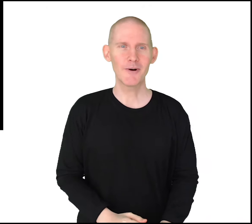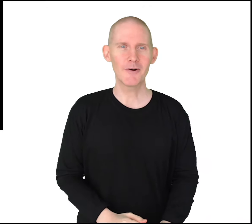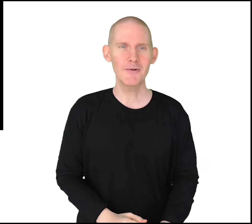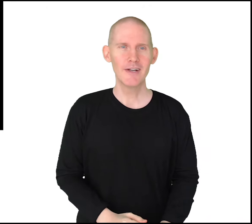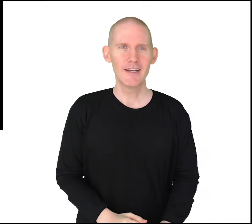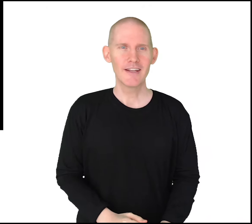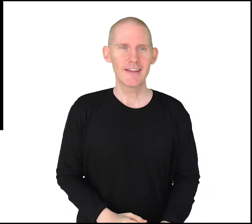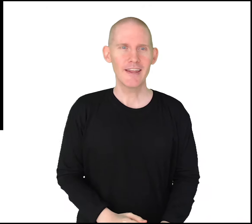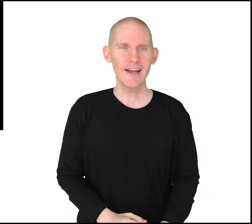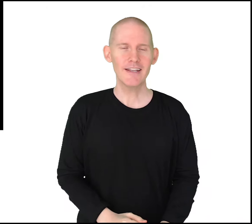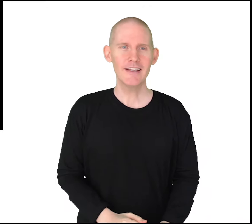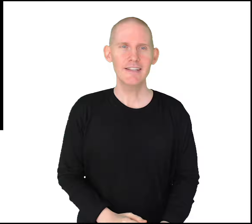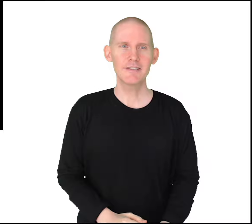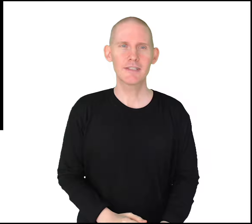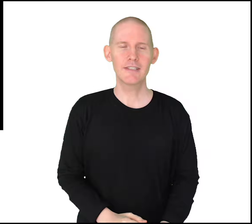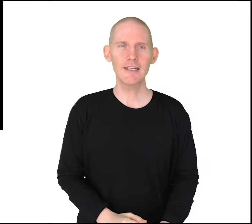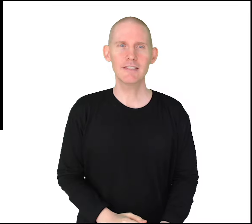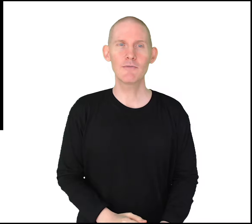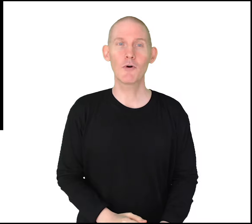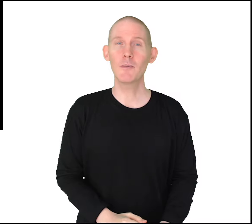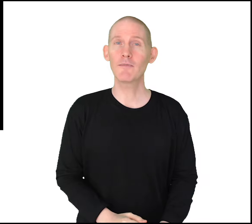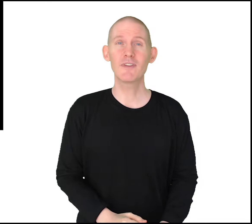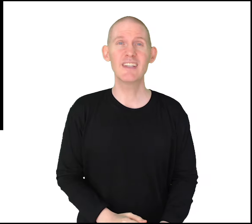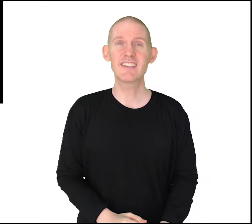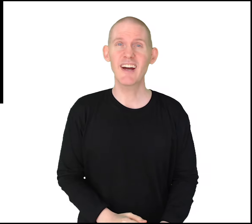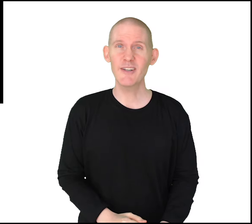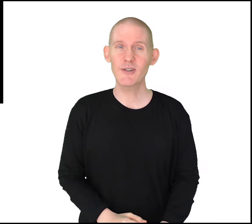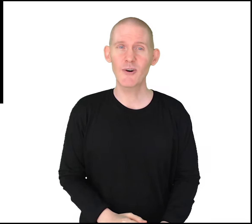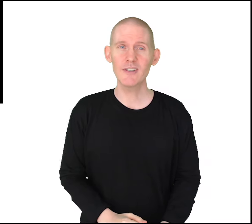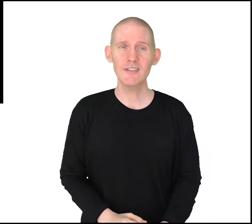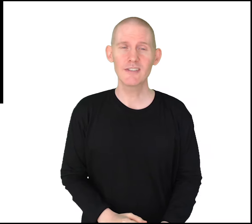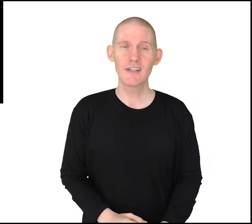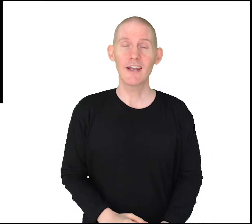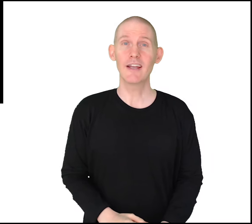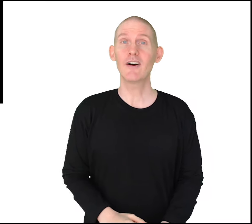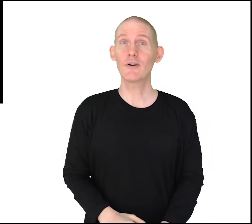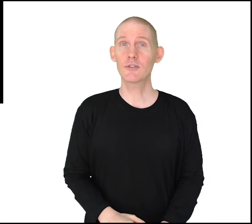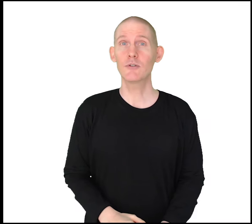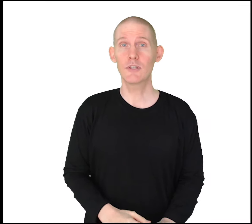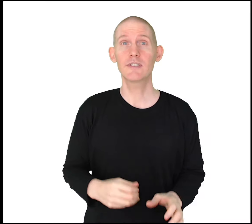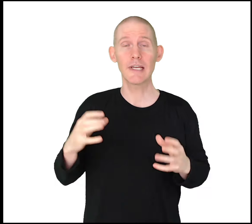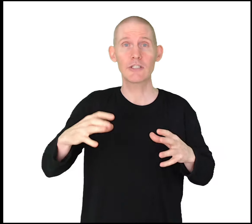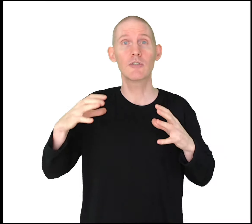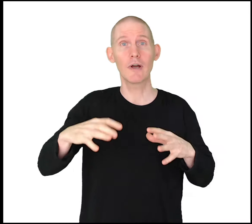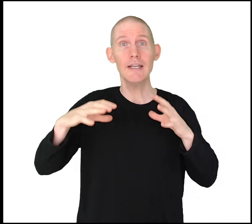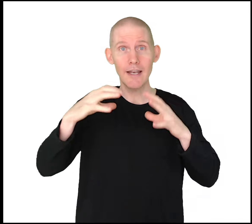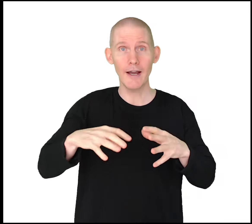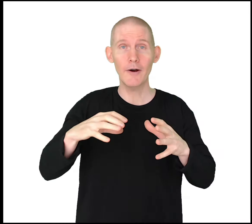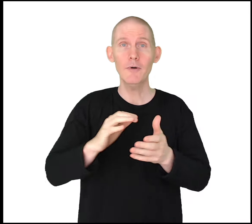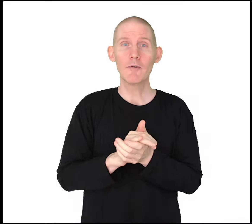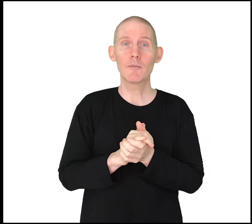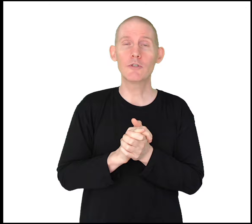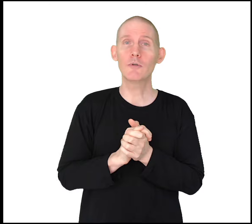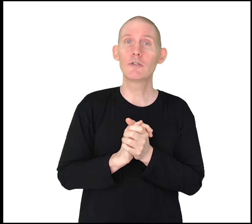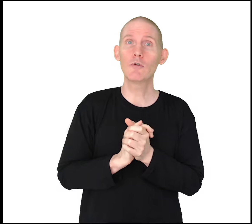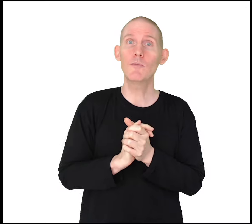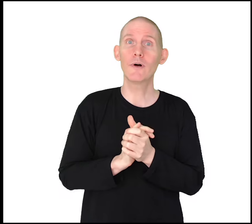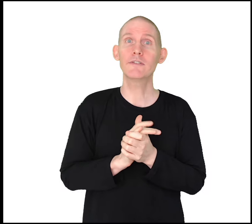so that is the testing format for the entire course. And also this section right now, when we're doing group 1